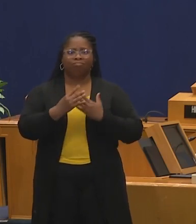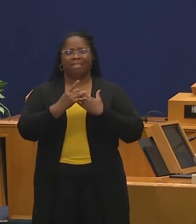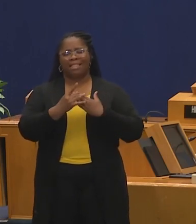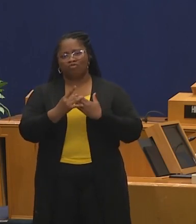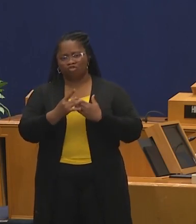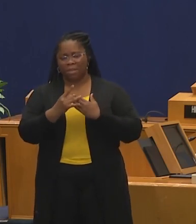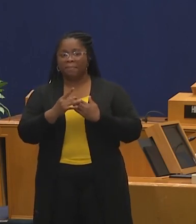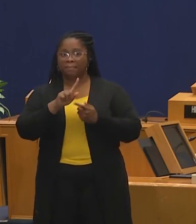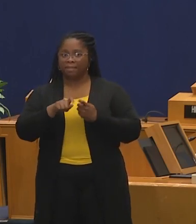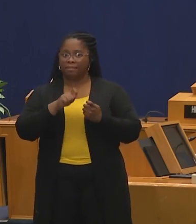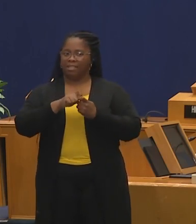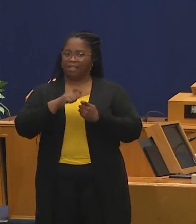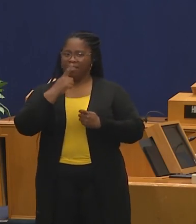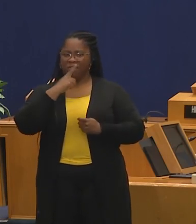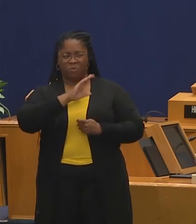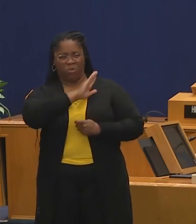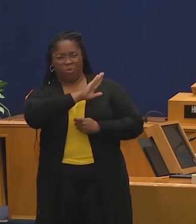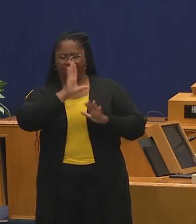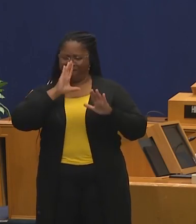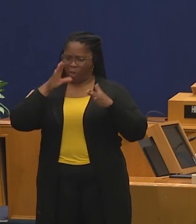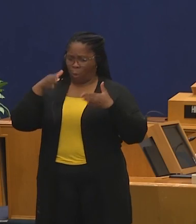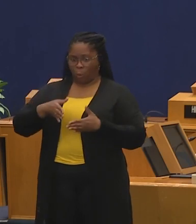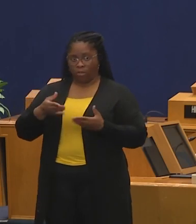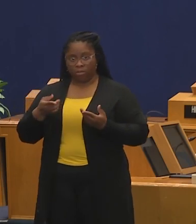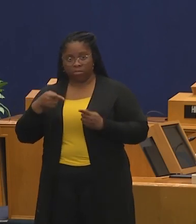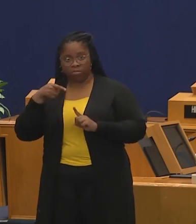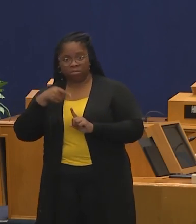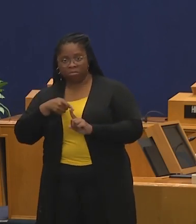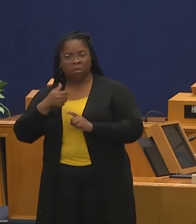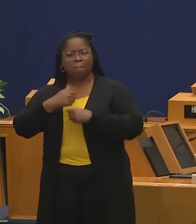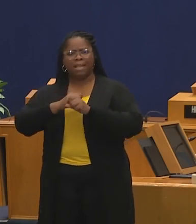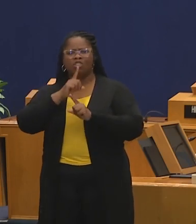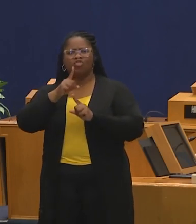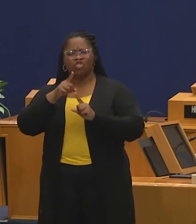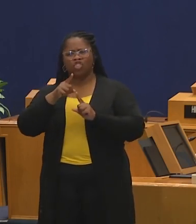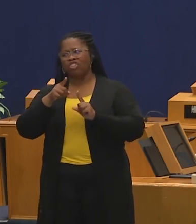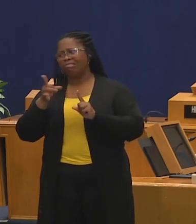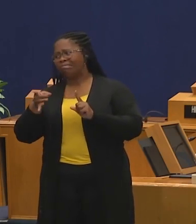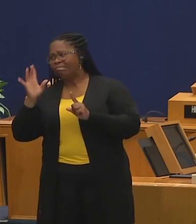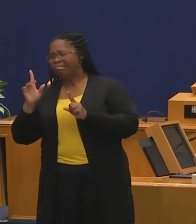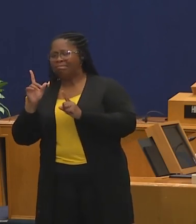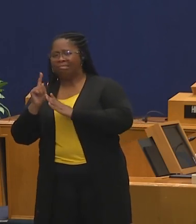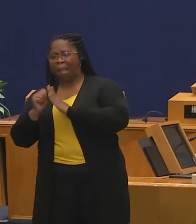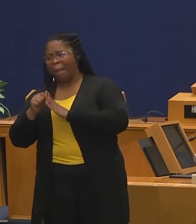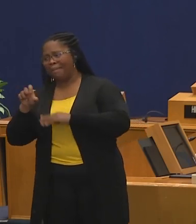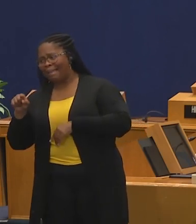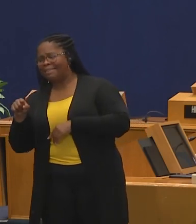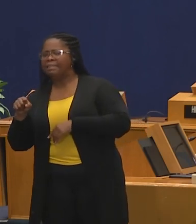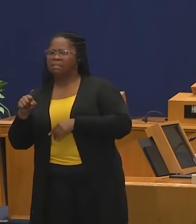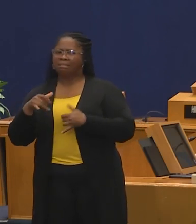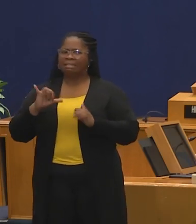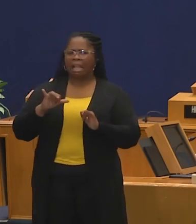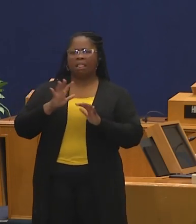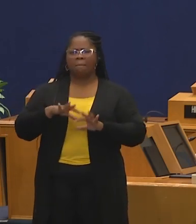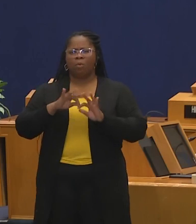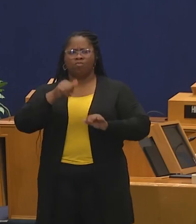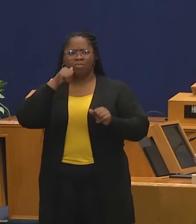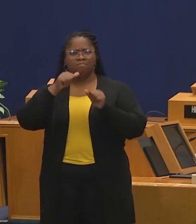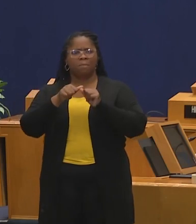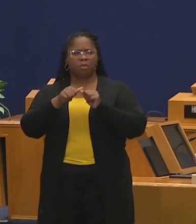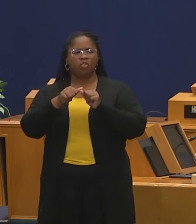and particularly for your focus on making sure during these really difficult times that we remind ourselves that it's important